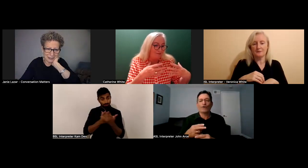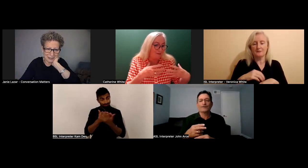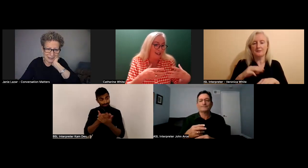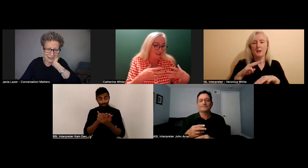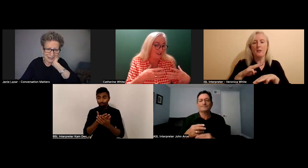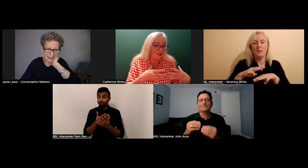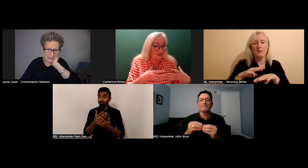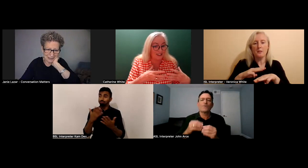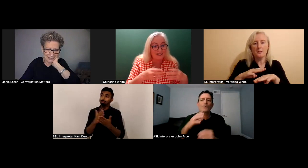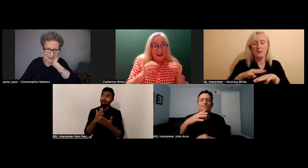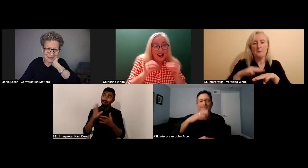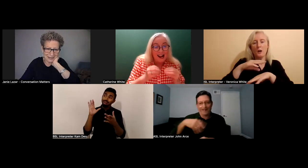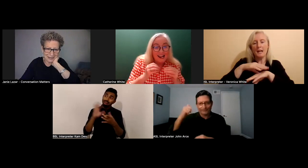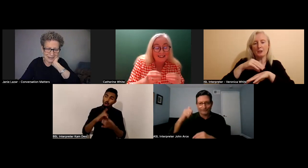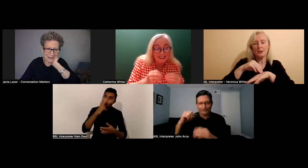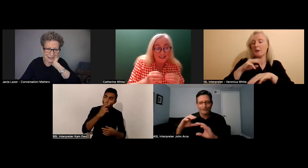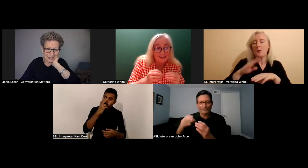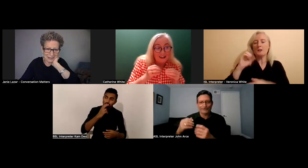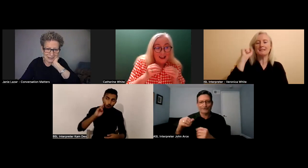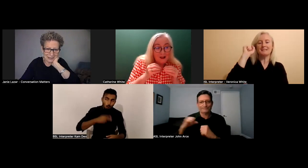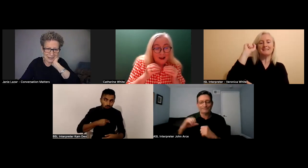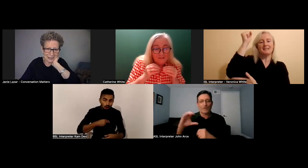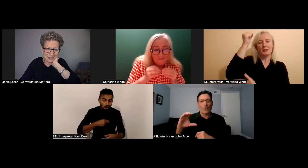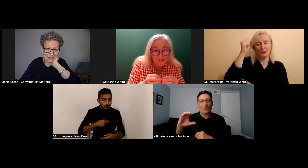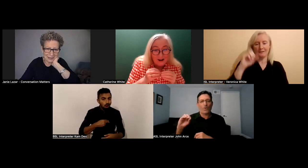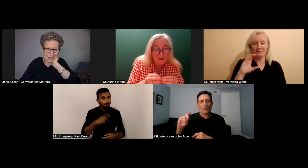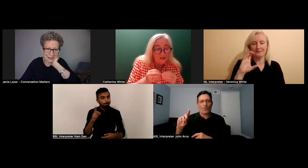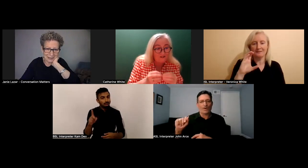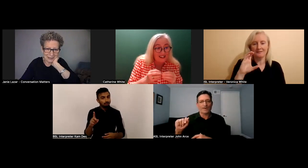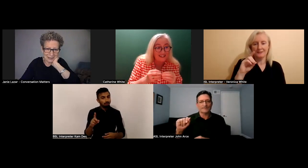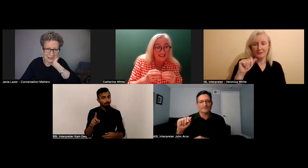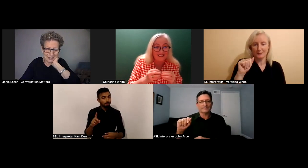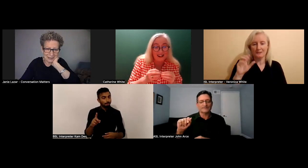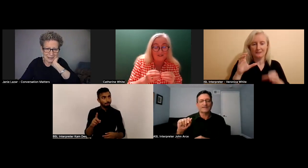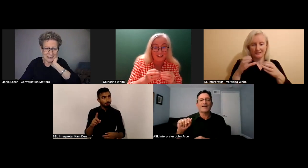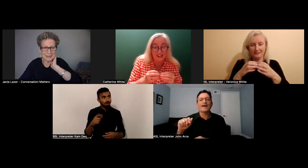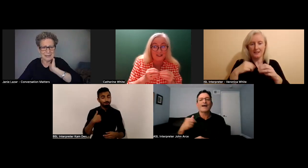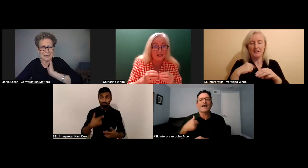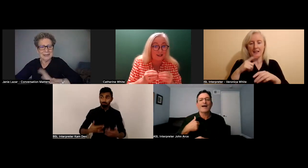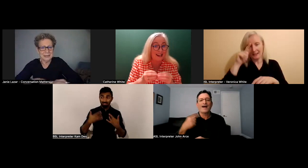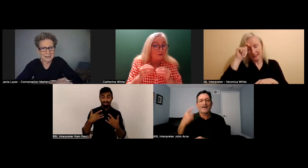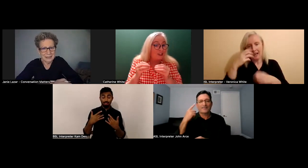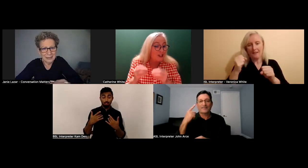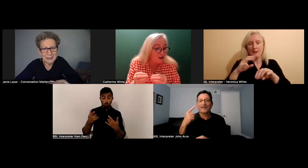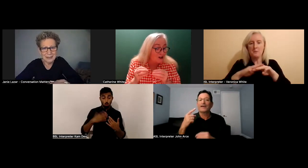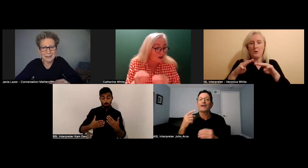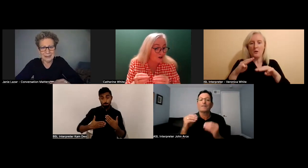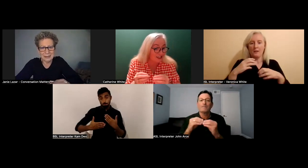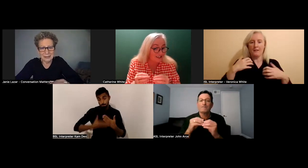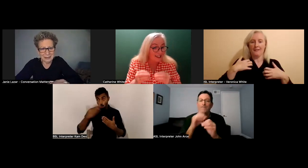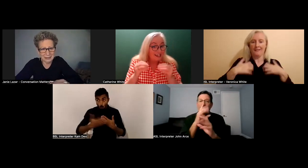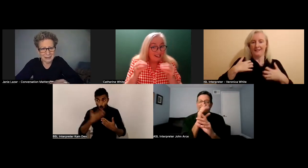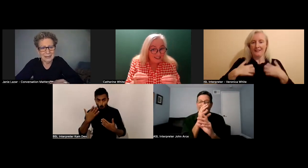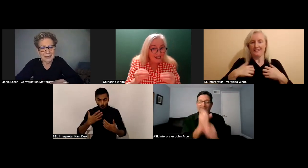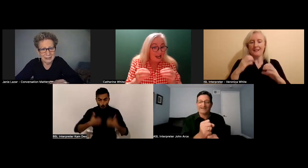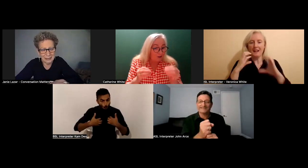senior population of Codas. I think there's far more fascinating conversations to be had with the younger